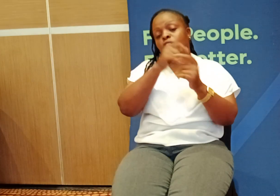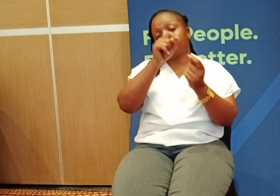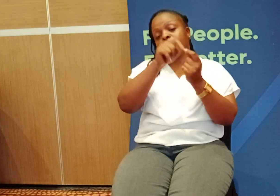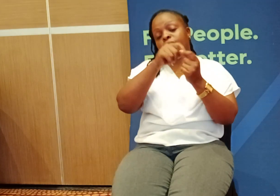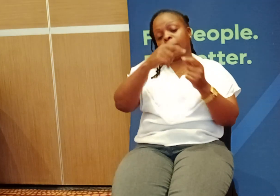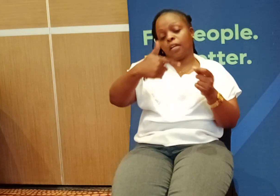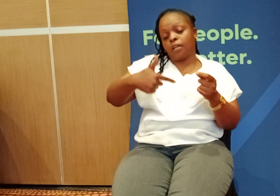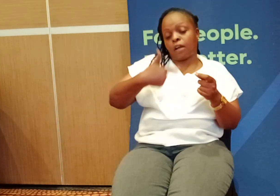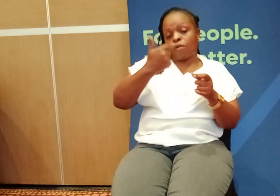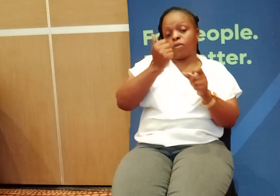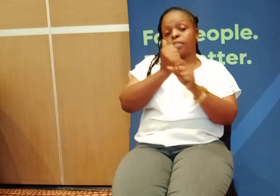staff.